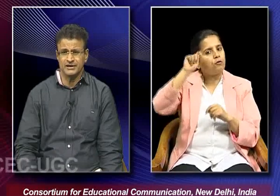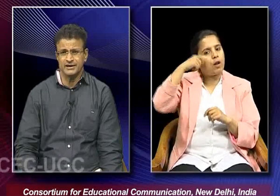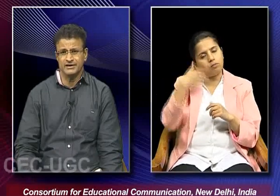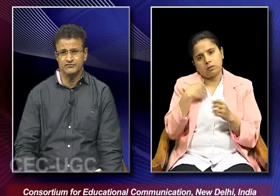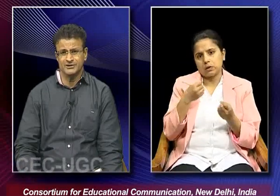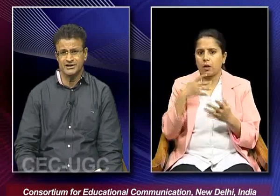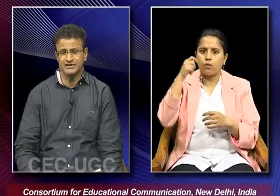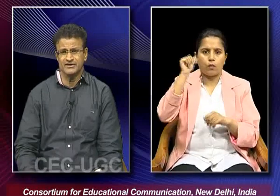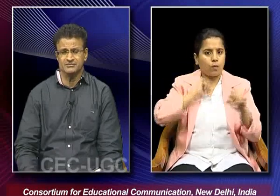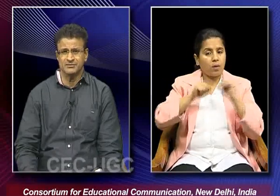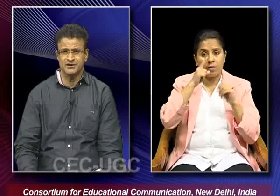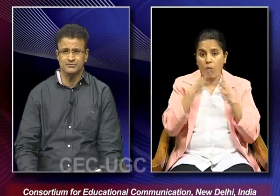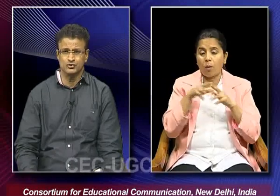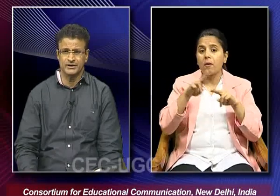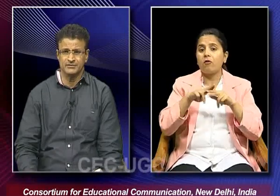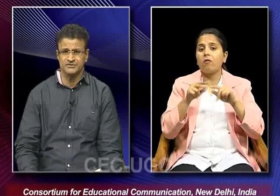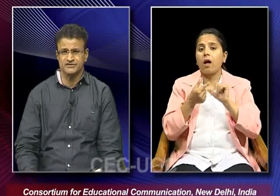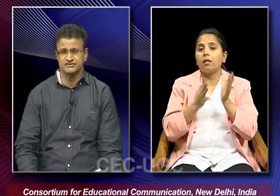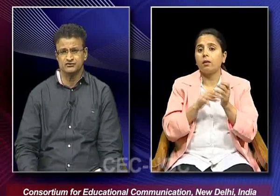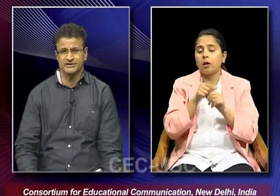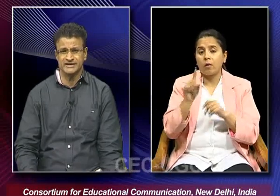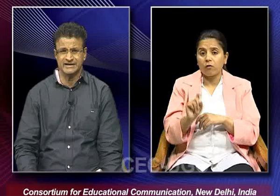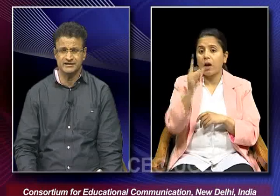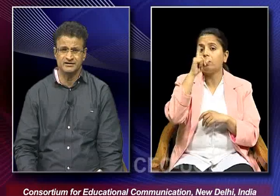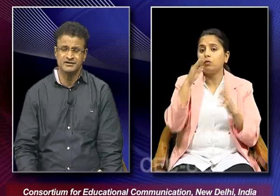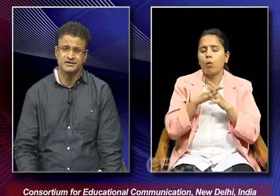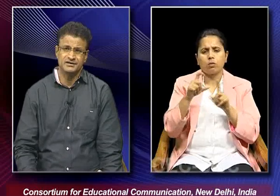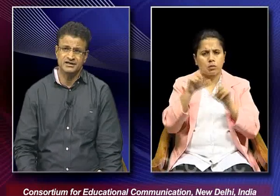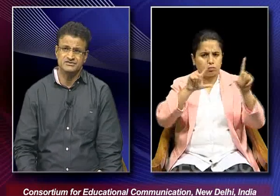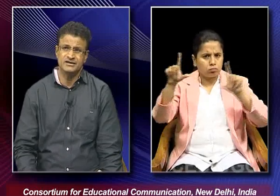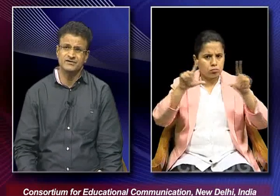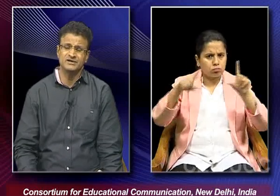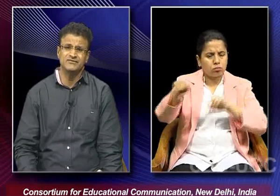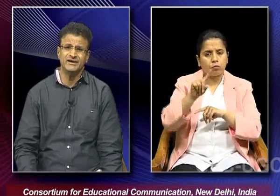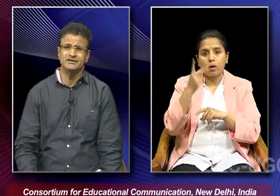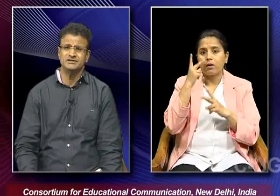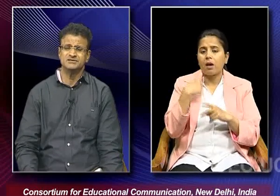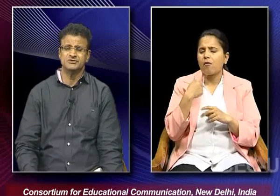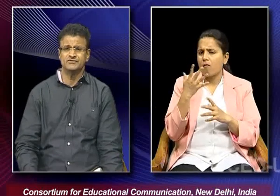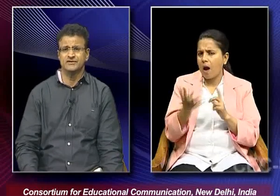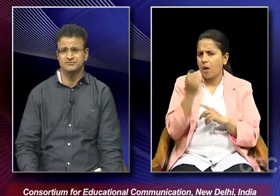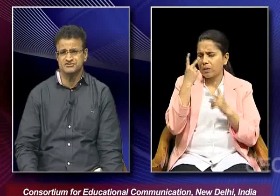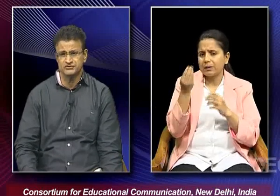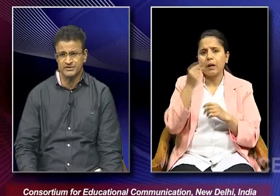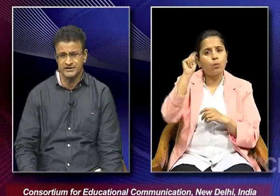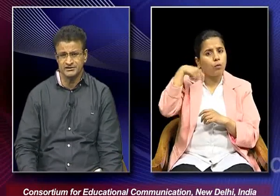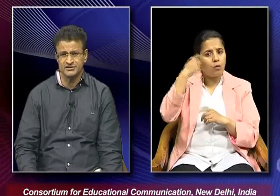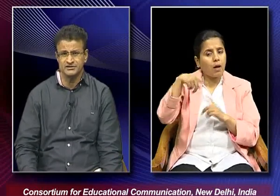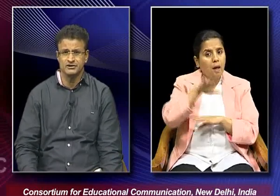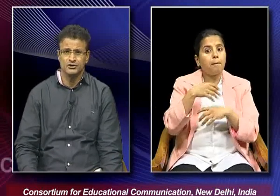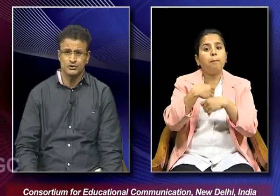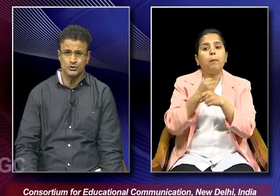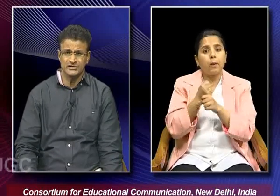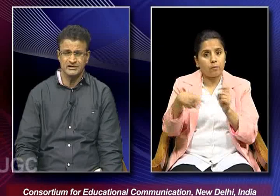well. And a woman like Fatima Begum, who became the first woman director as well. We find that some of the films which were made in